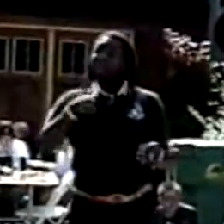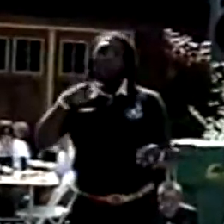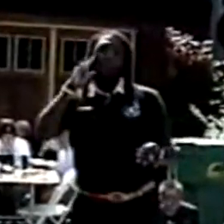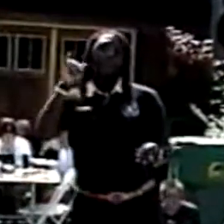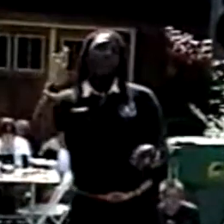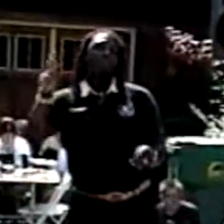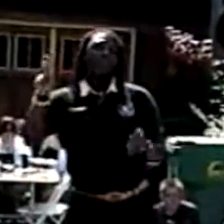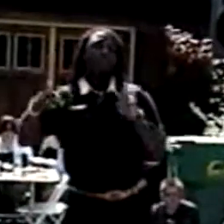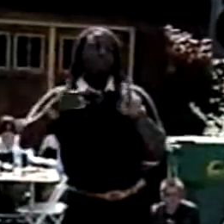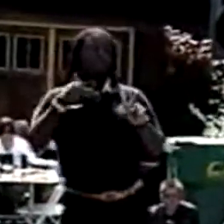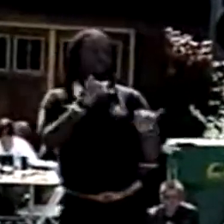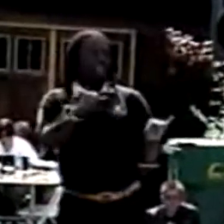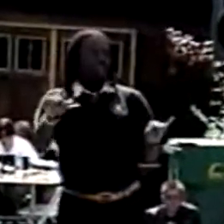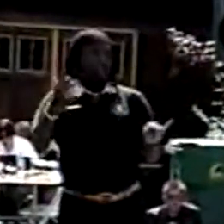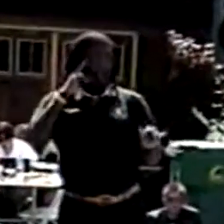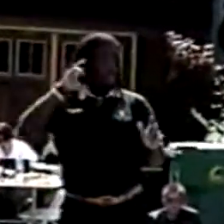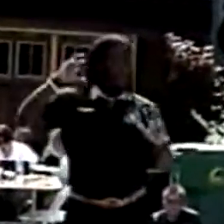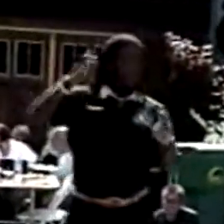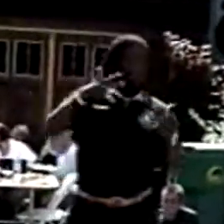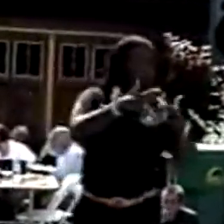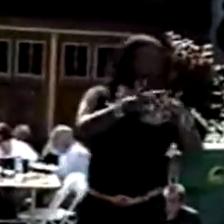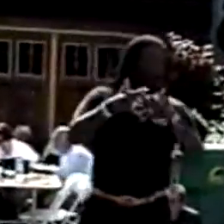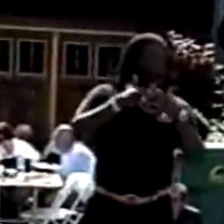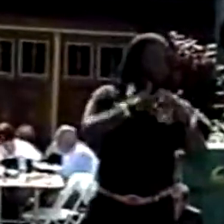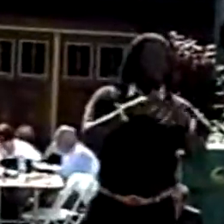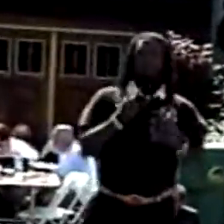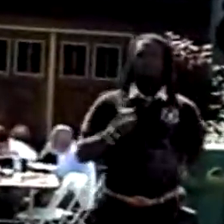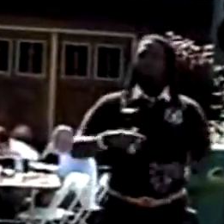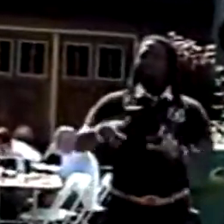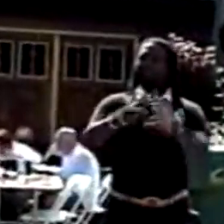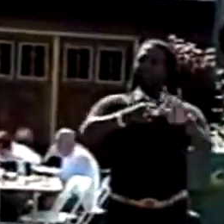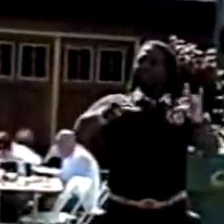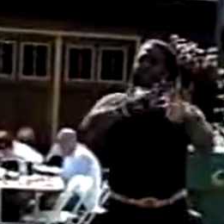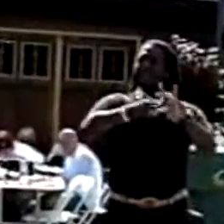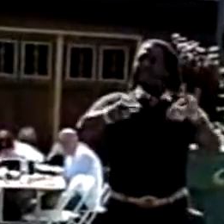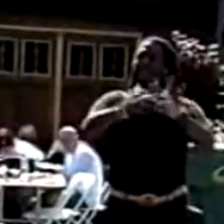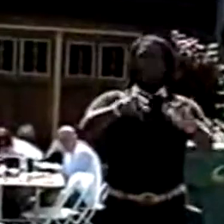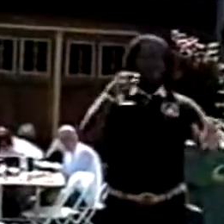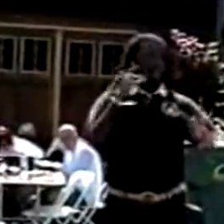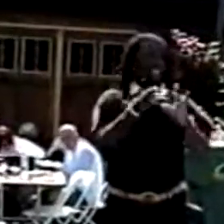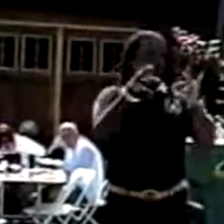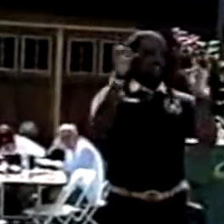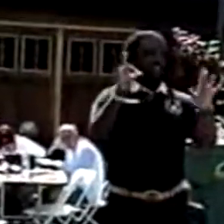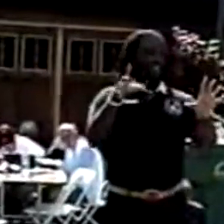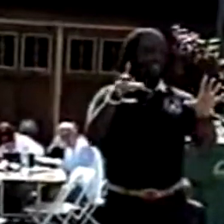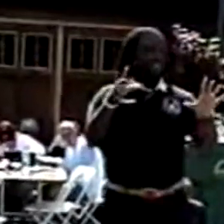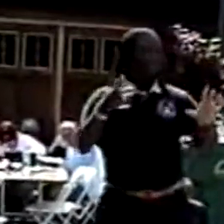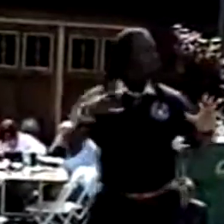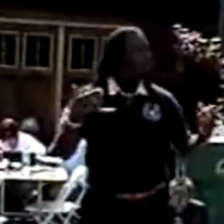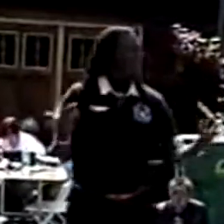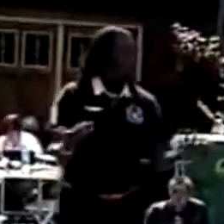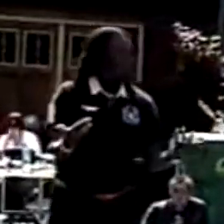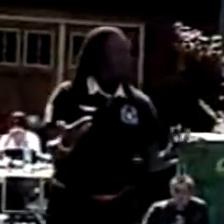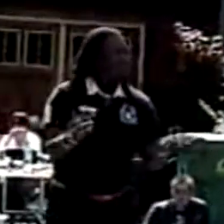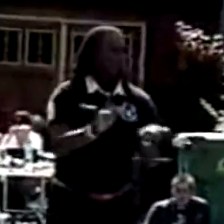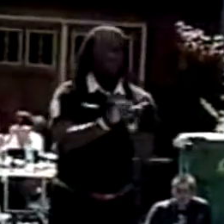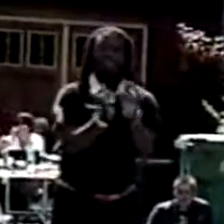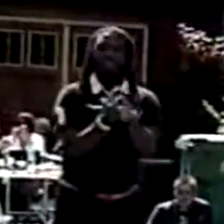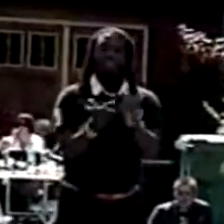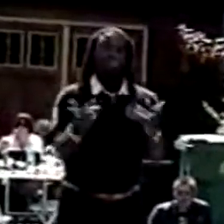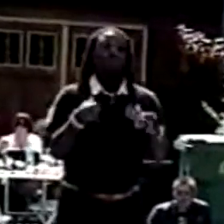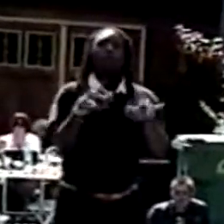Iraqis feel that way when listening to what American officials say, but I'm here to help. Here's some translations